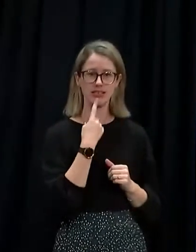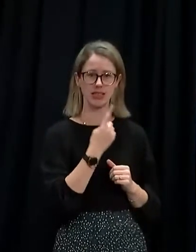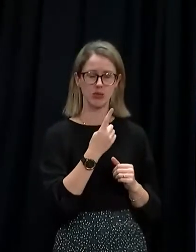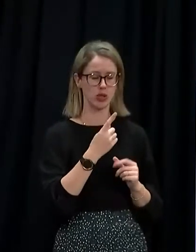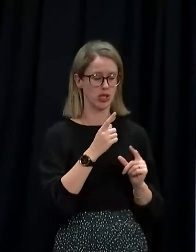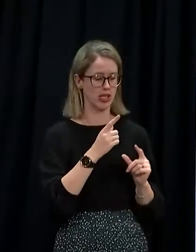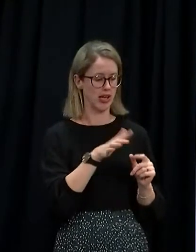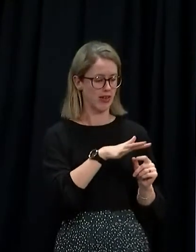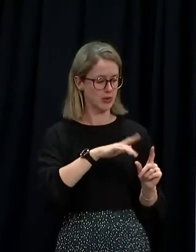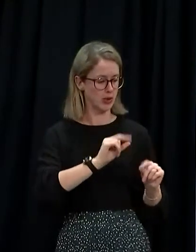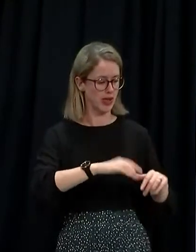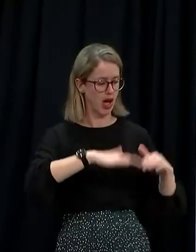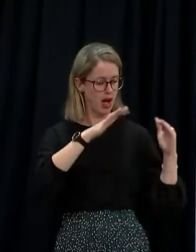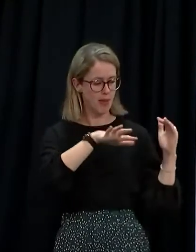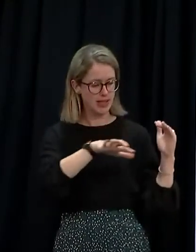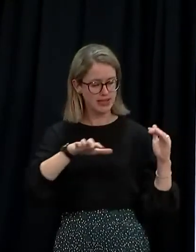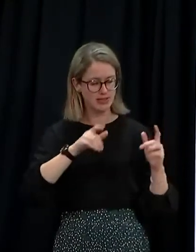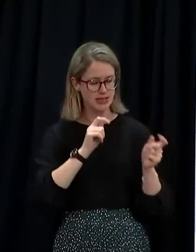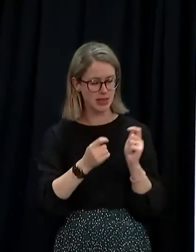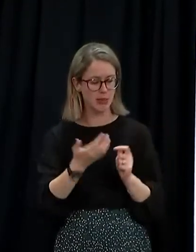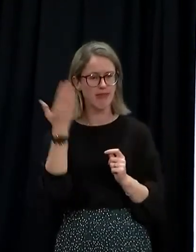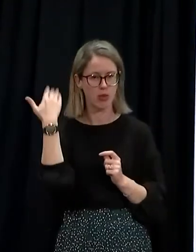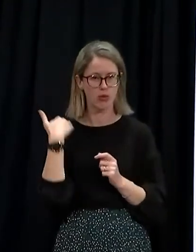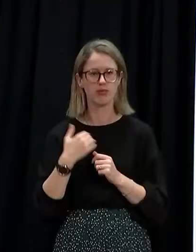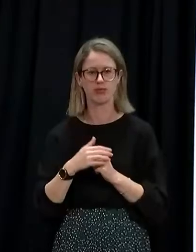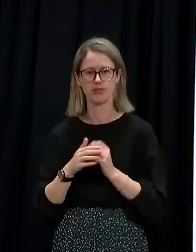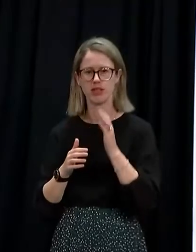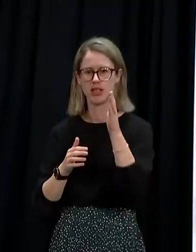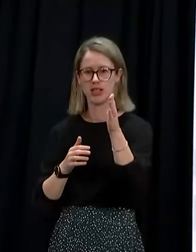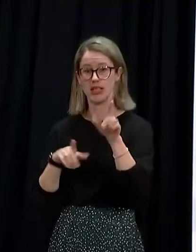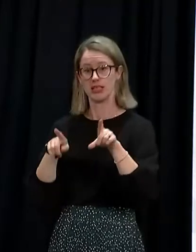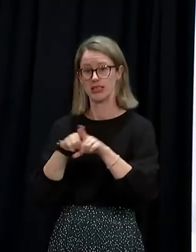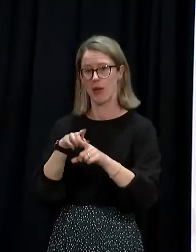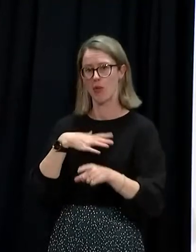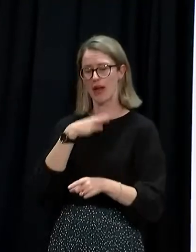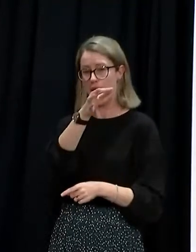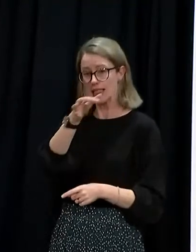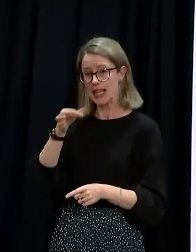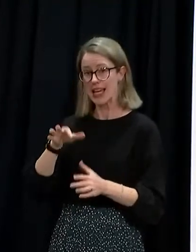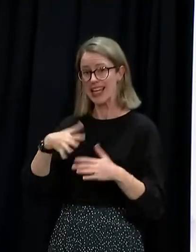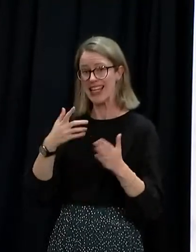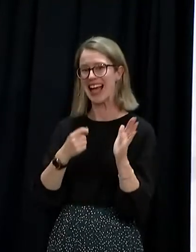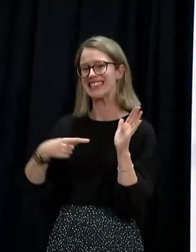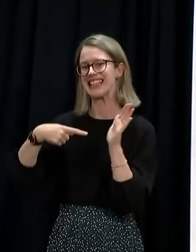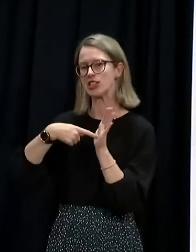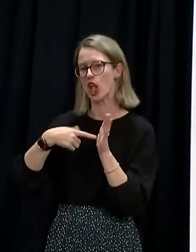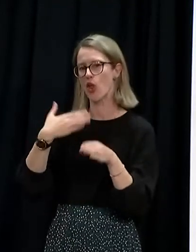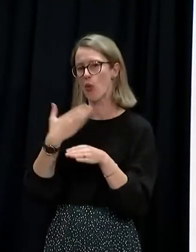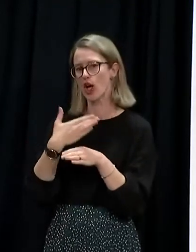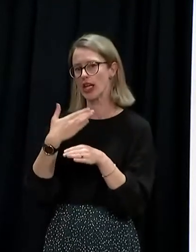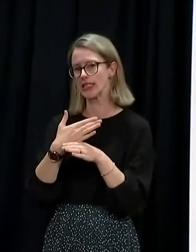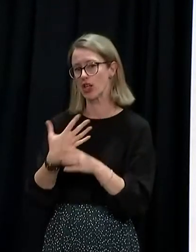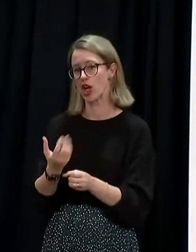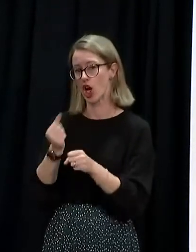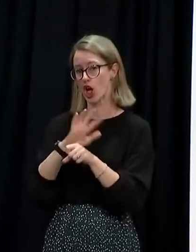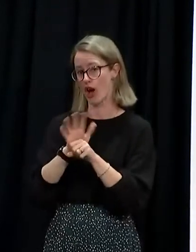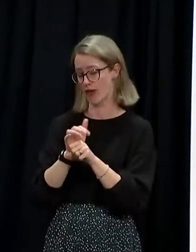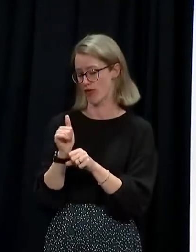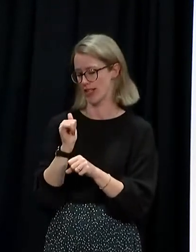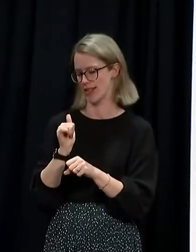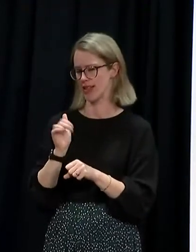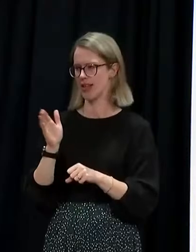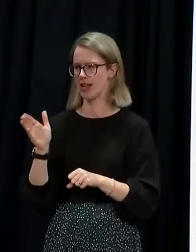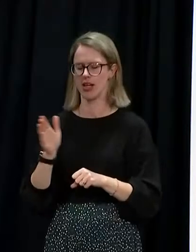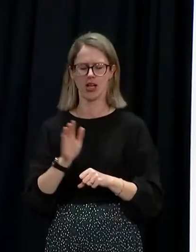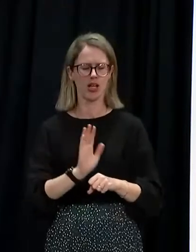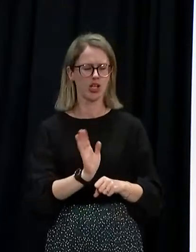rates of testing earlier on in the script as well. So. Absolutely. And are you aware of any essential workers who've tested positive in the last few days? Not from our